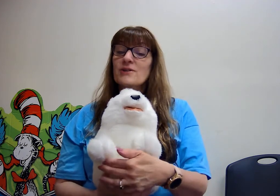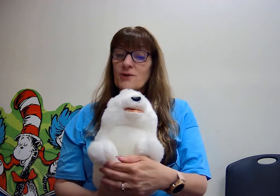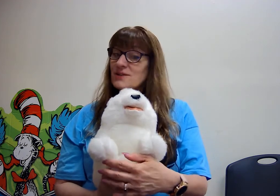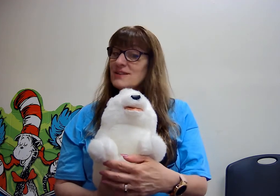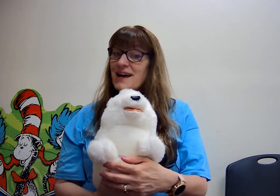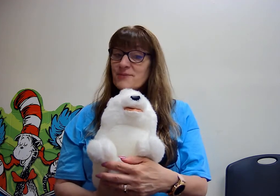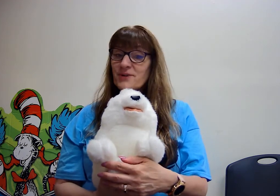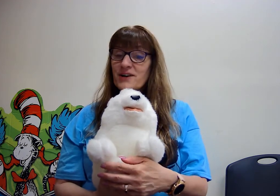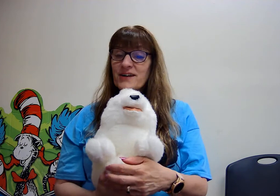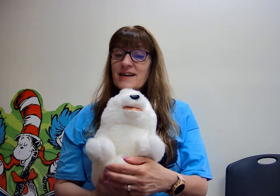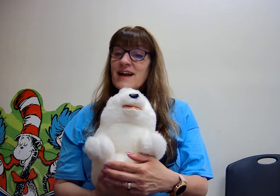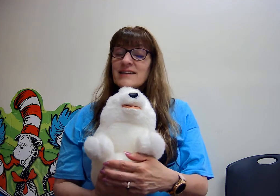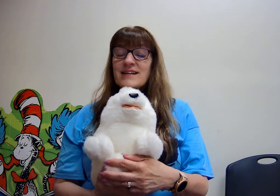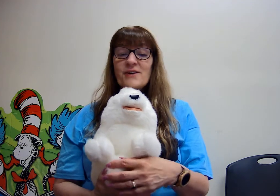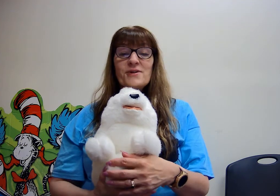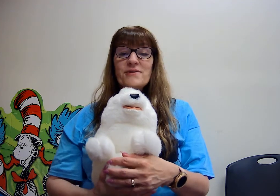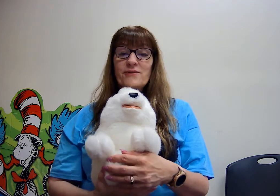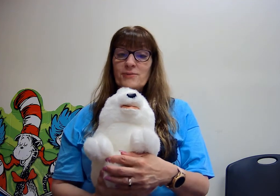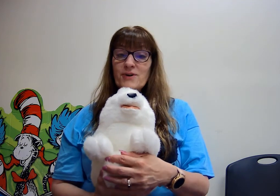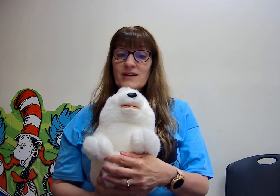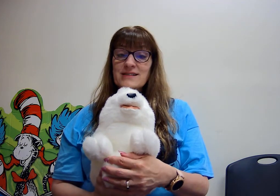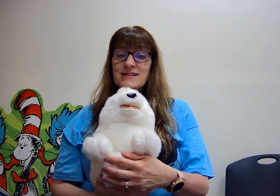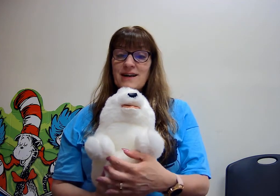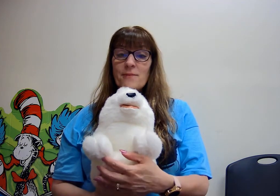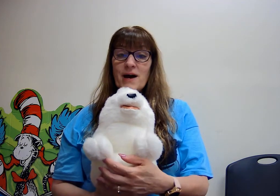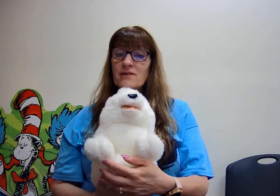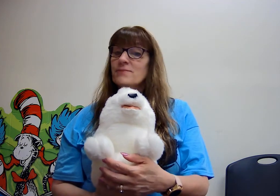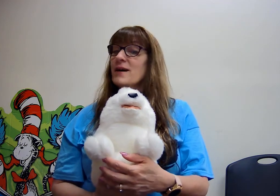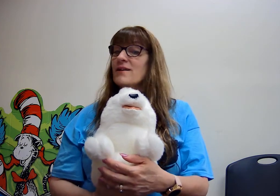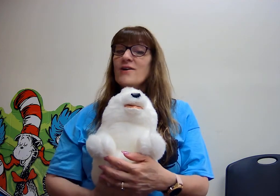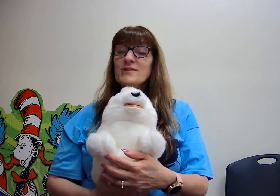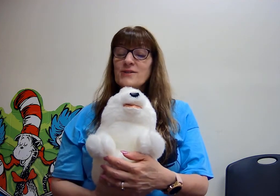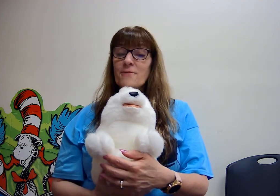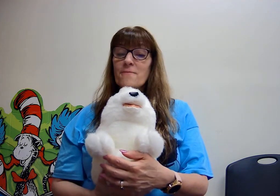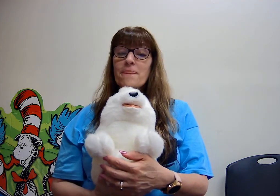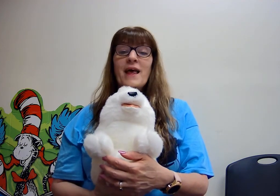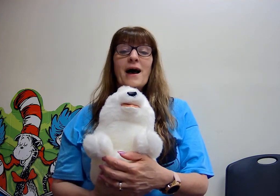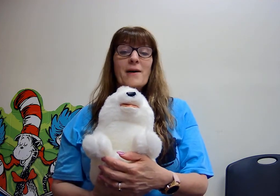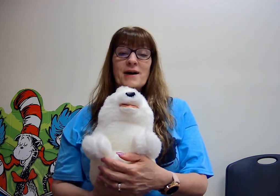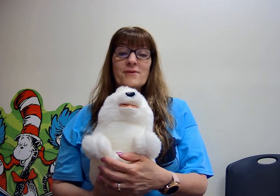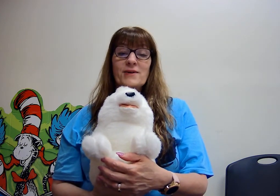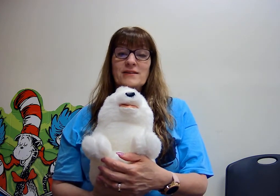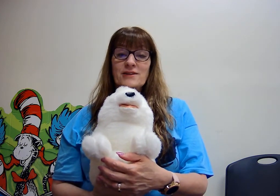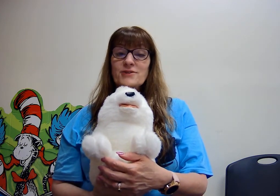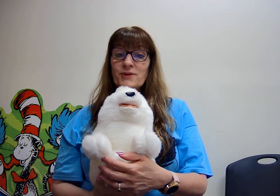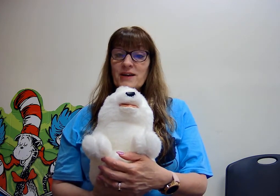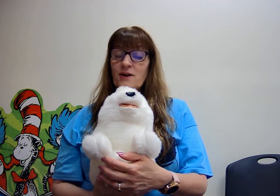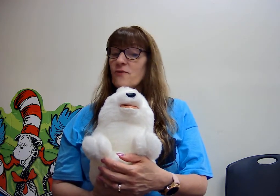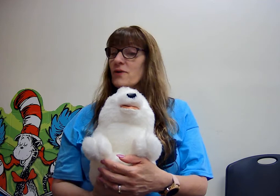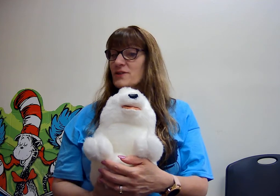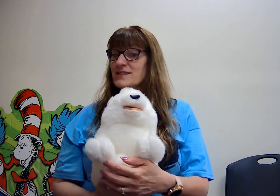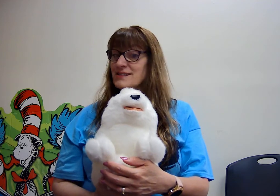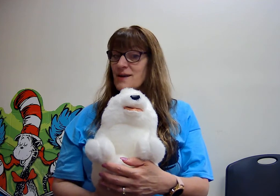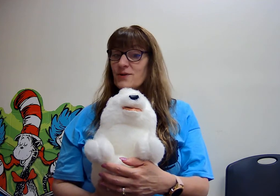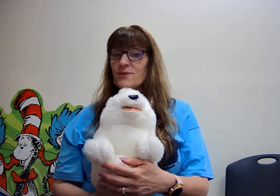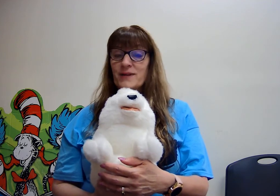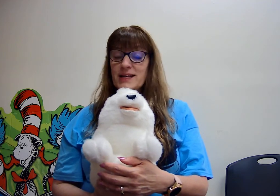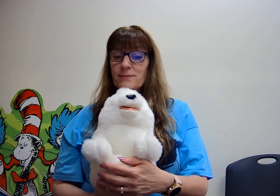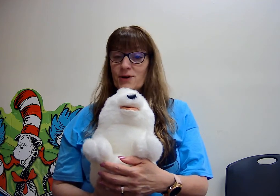local library, not only for books, but also about what they're doing for their summer reading